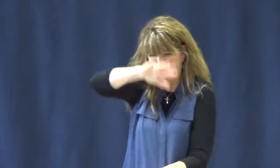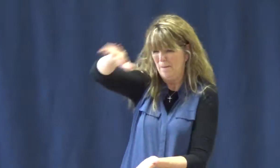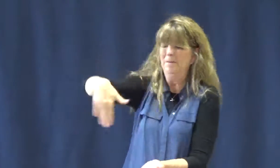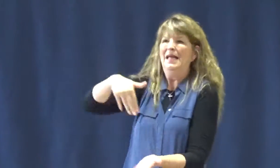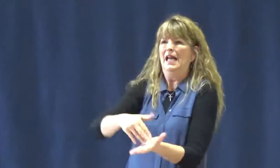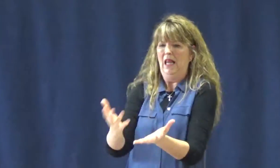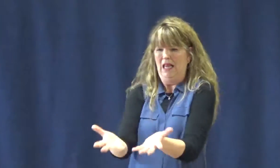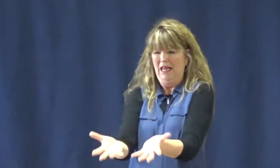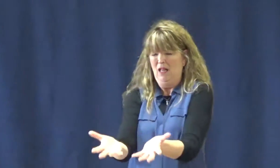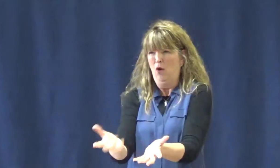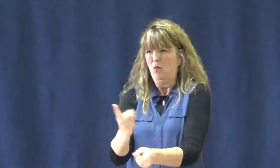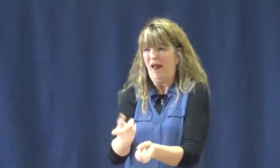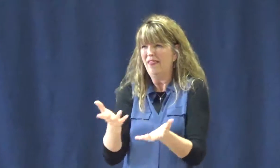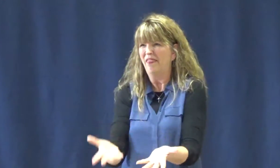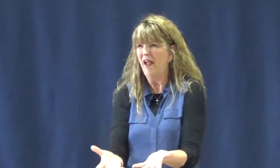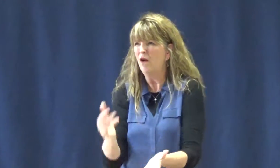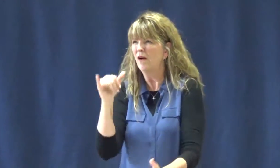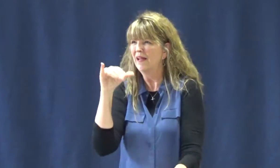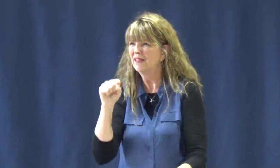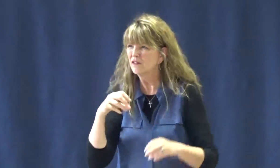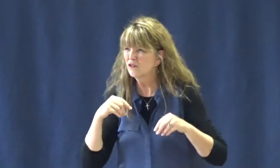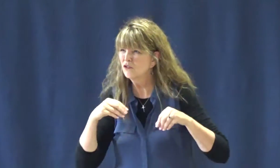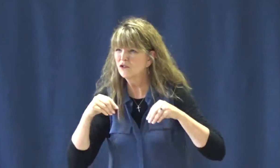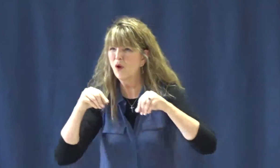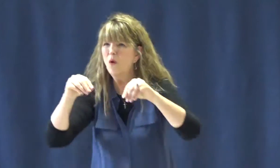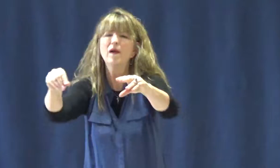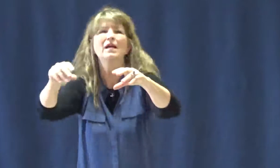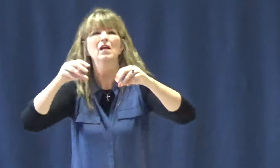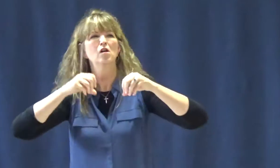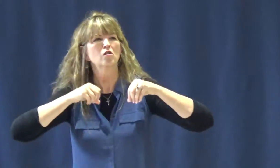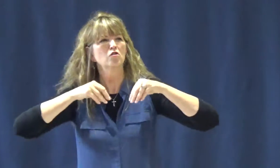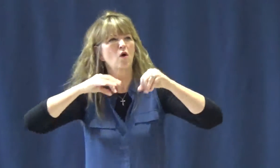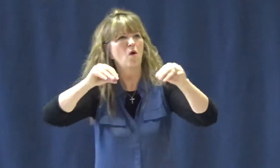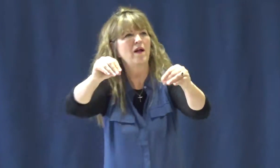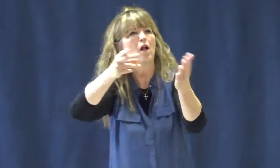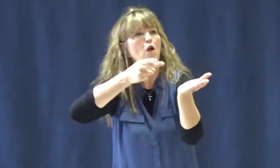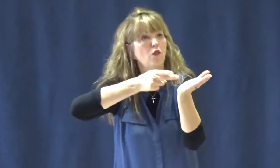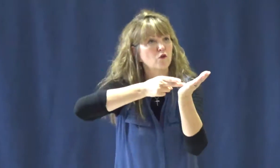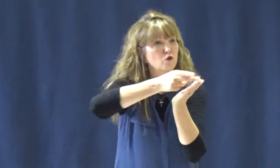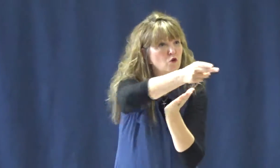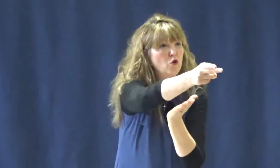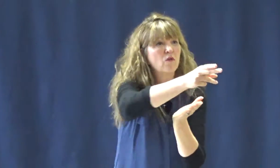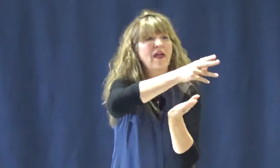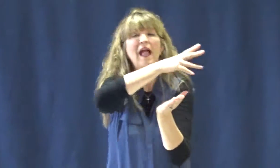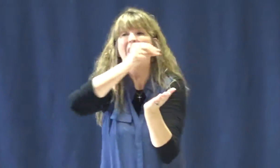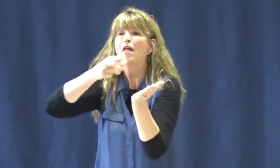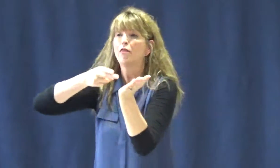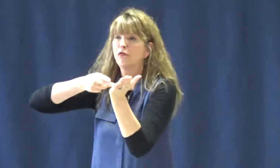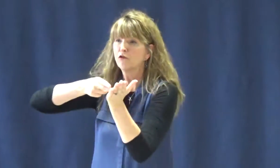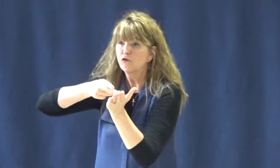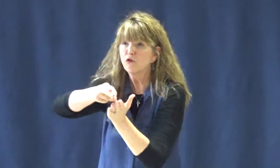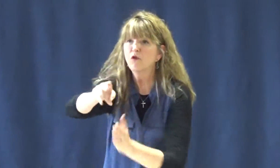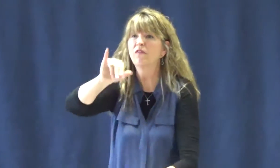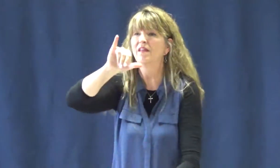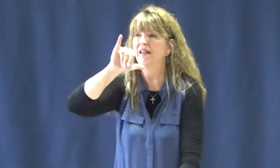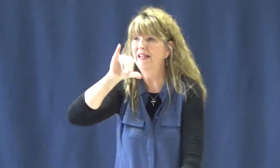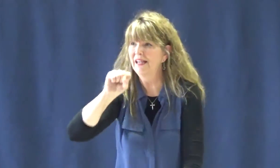the balance in the middle. Right there is sowing the truth. And the